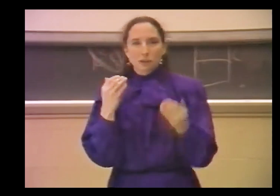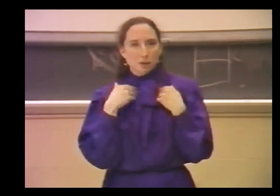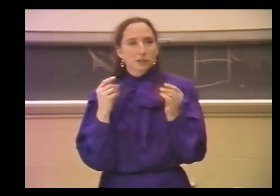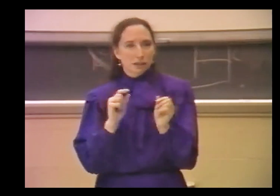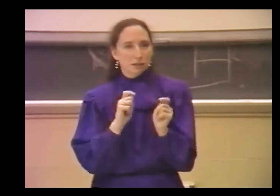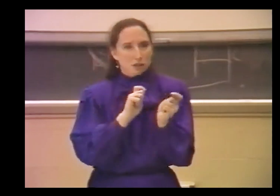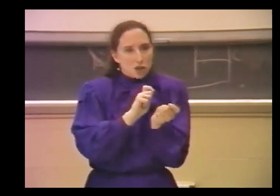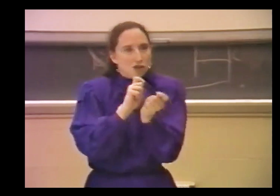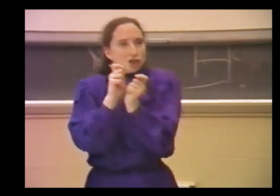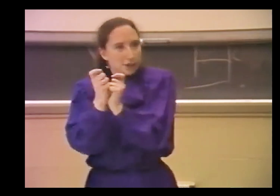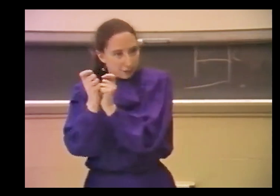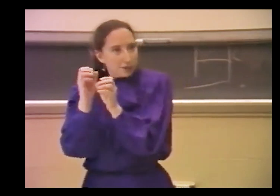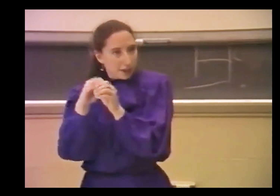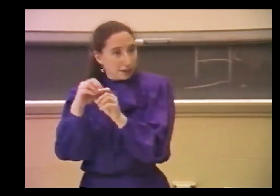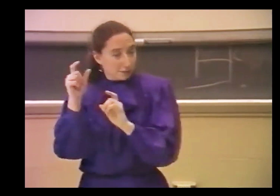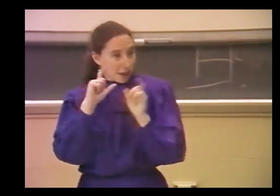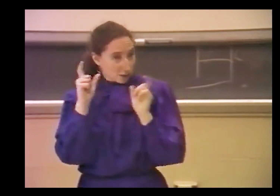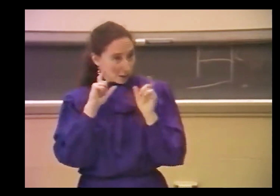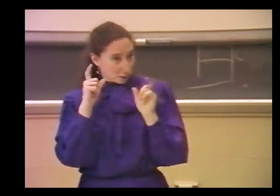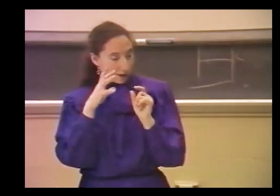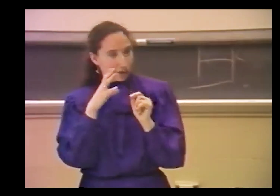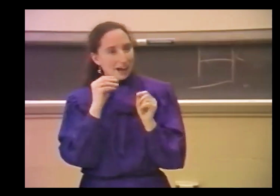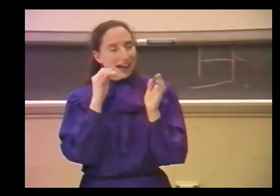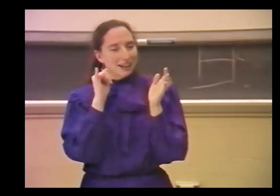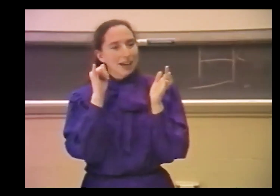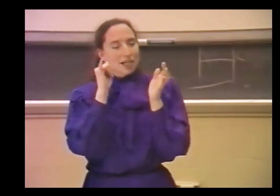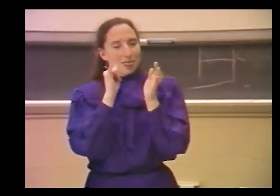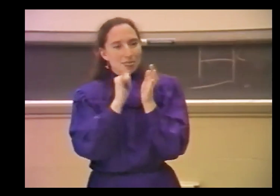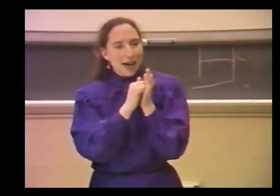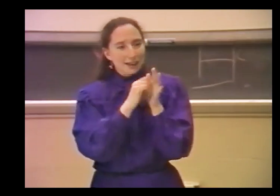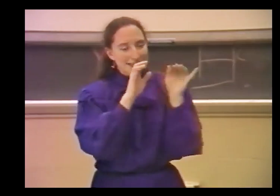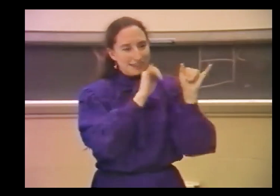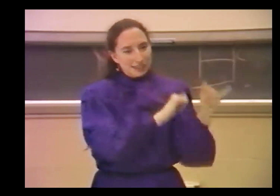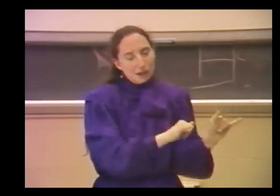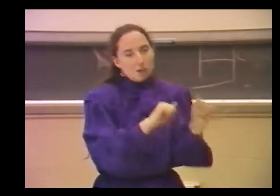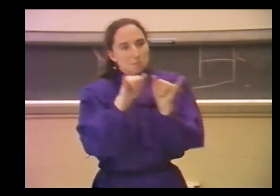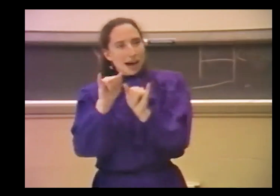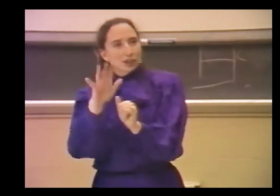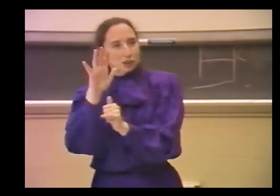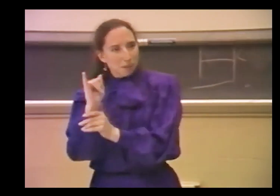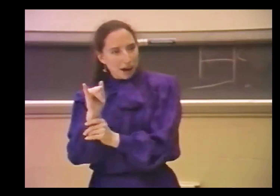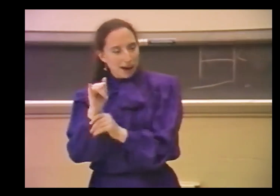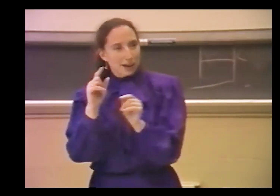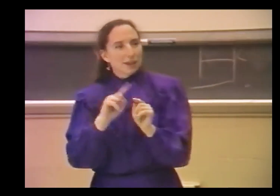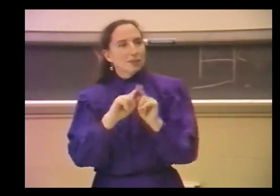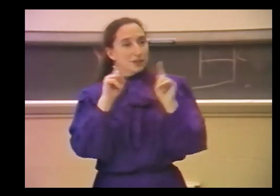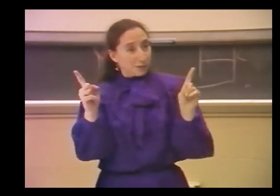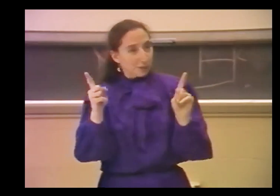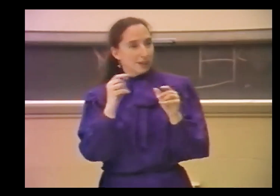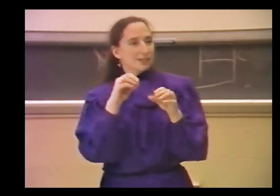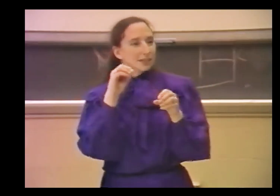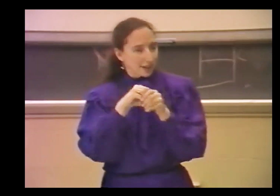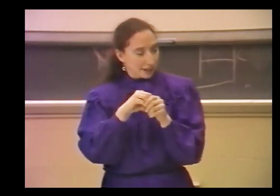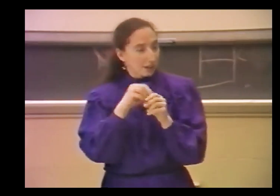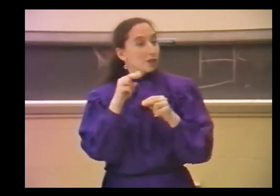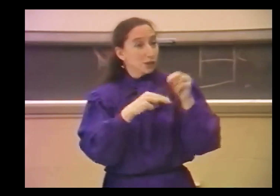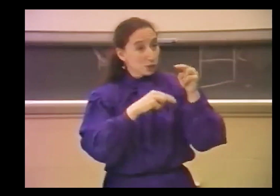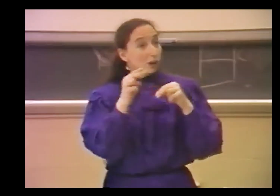So there was a shift in facial expression, and that is matched by the difference in the